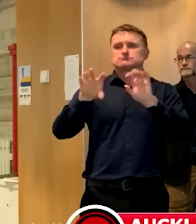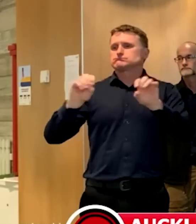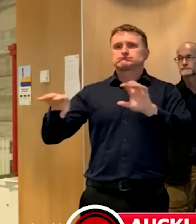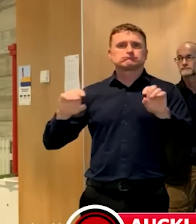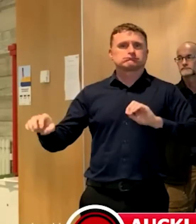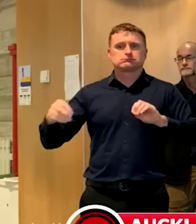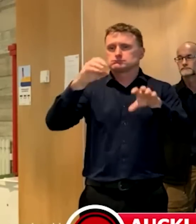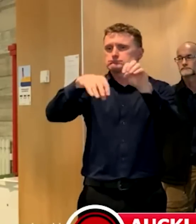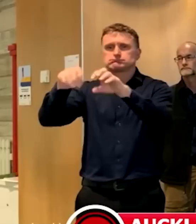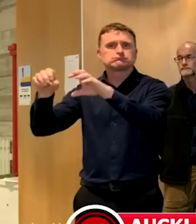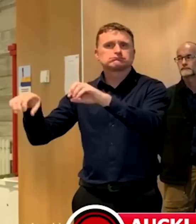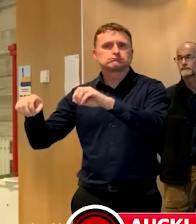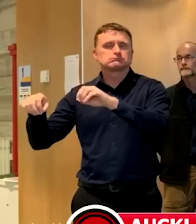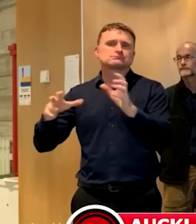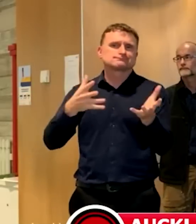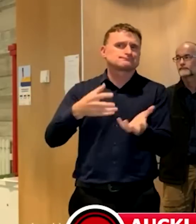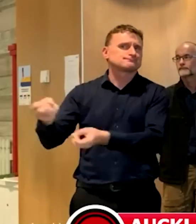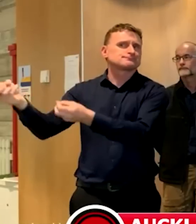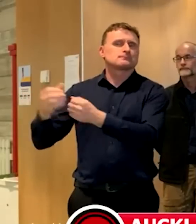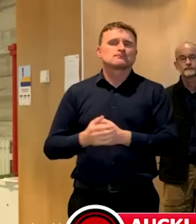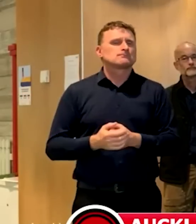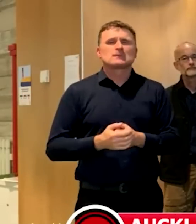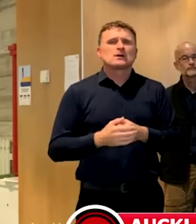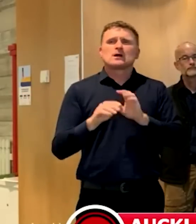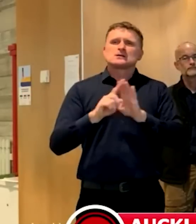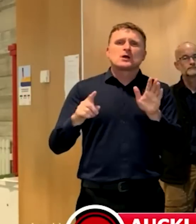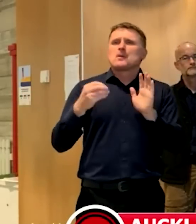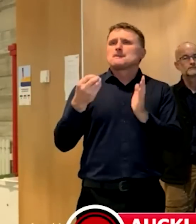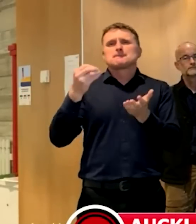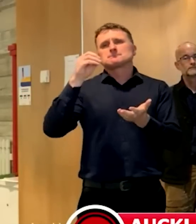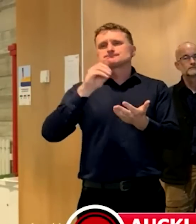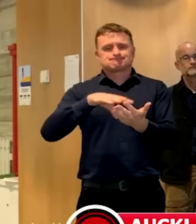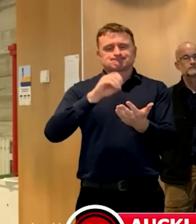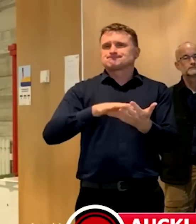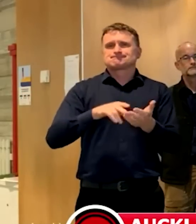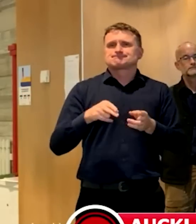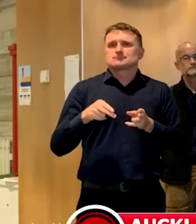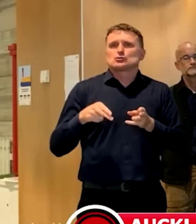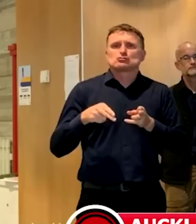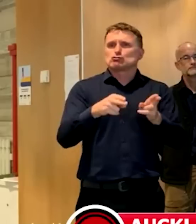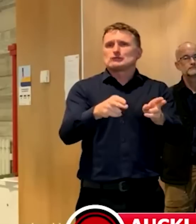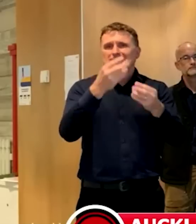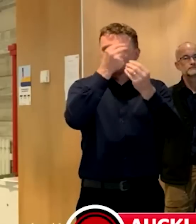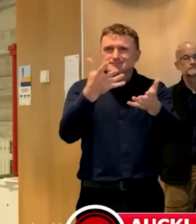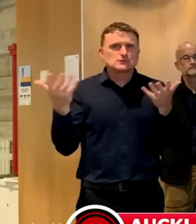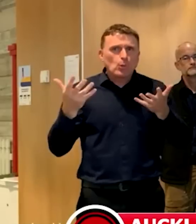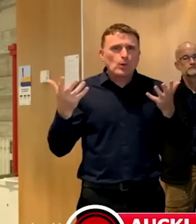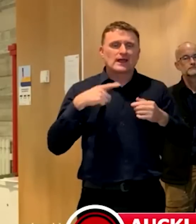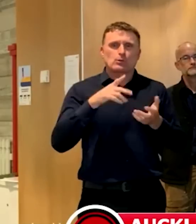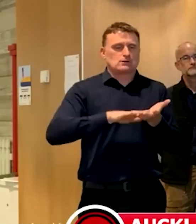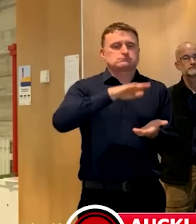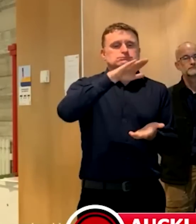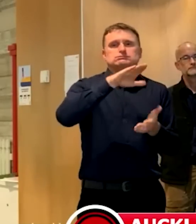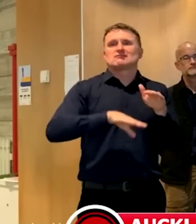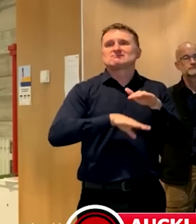day. We're not publishing lists of streets because that will be fluid. As bins are filled, we'll be taking them away. And of course, as I